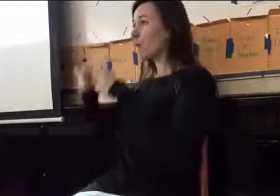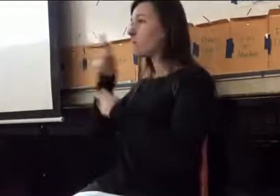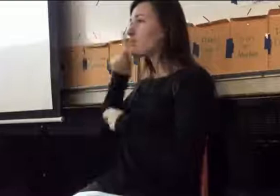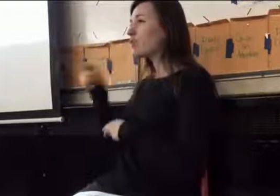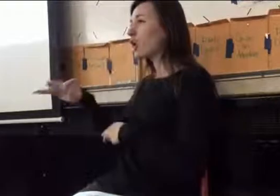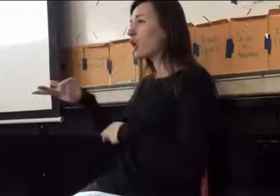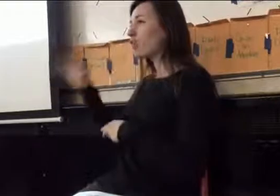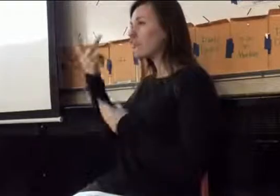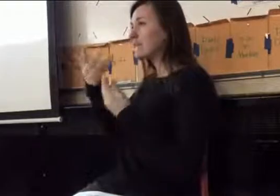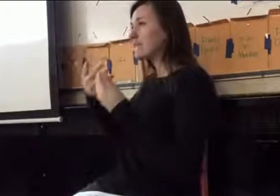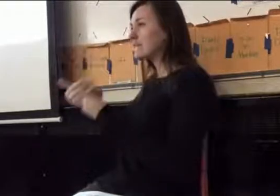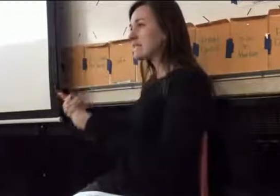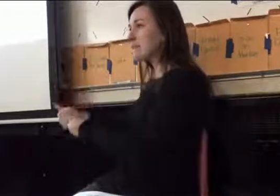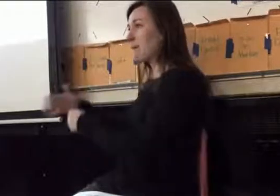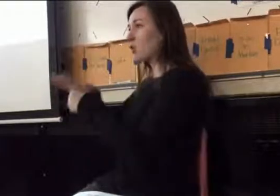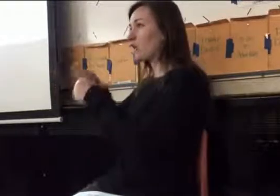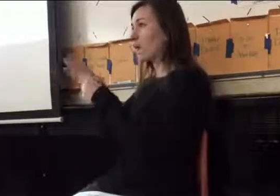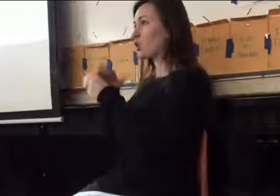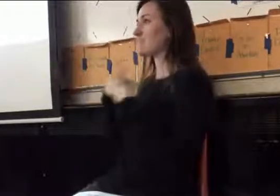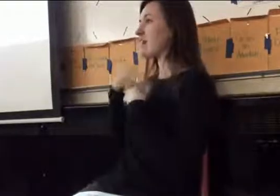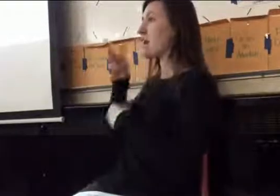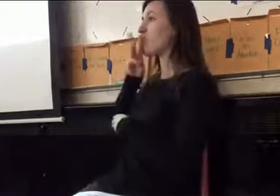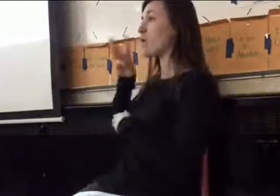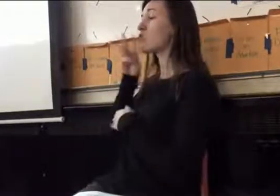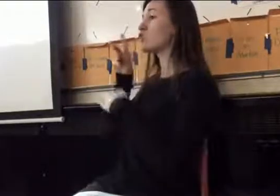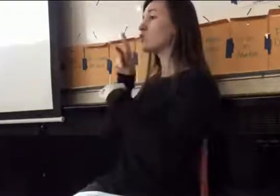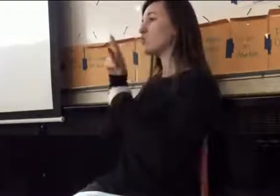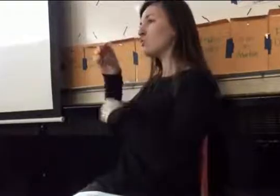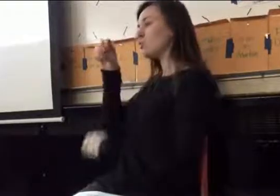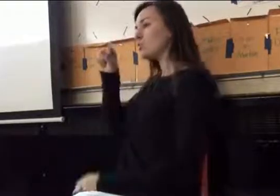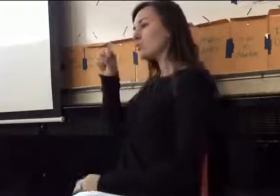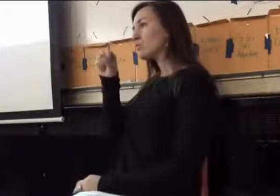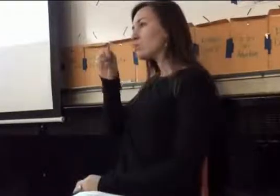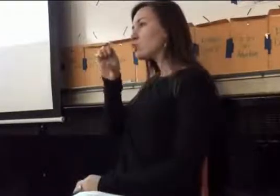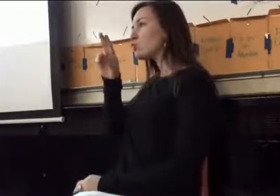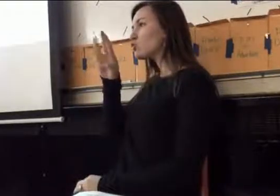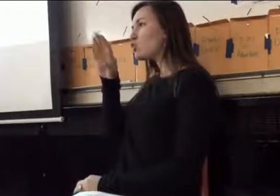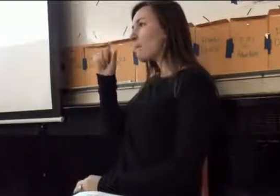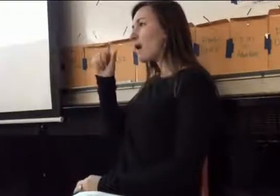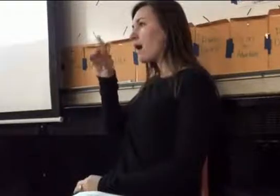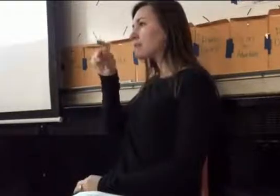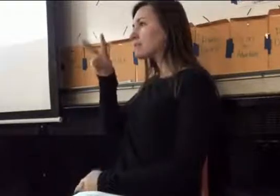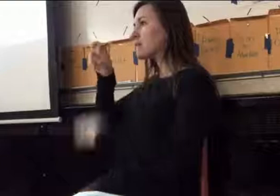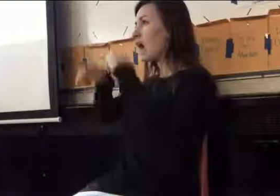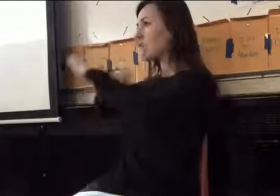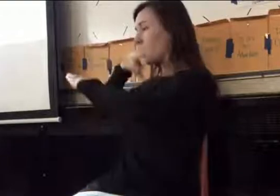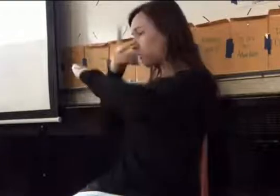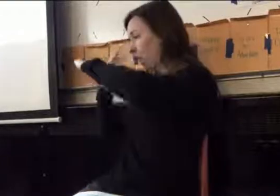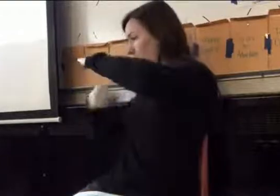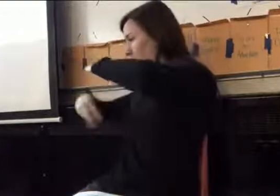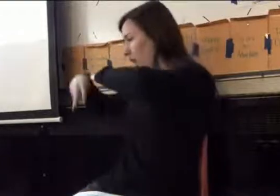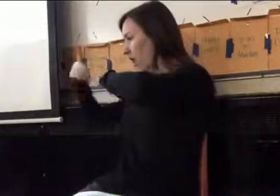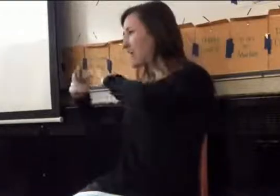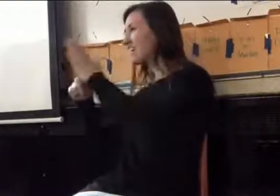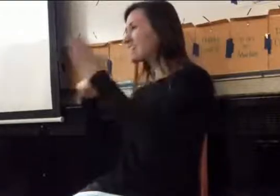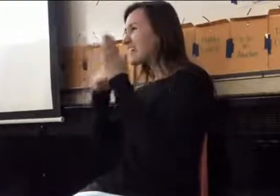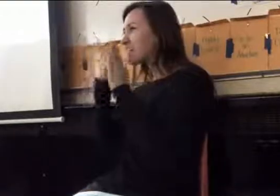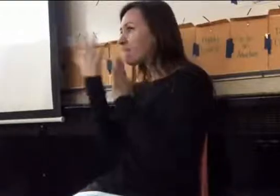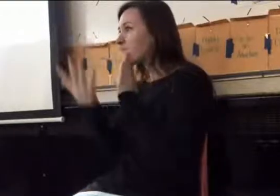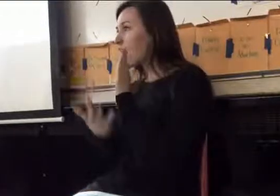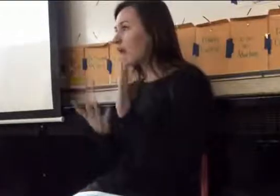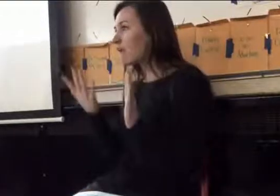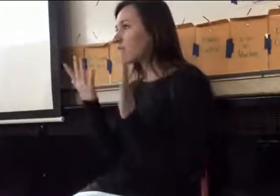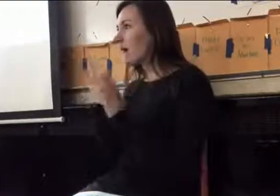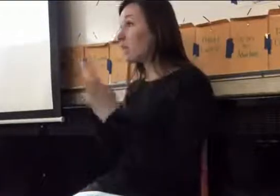areas that are underwater. In order to scuba dive through all of those areas, it takes 5 hours. The average scuba dive